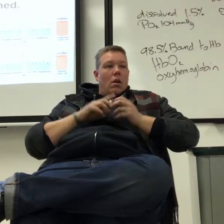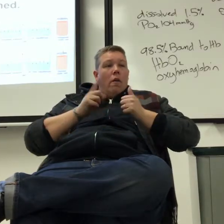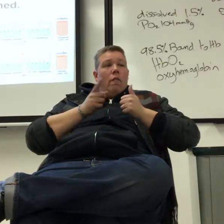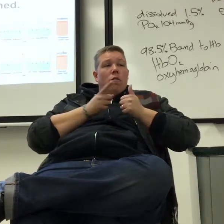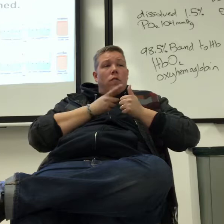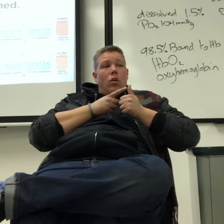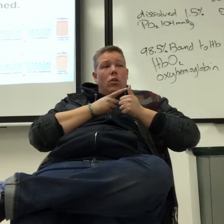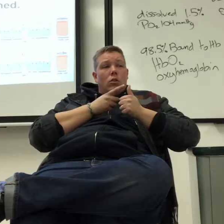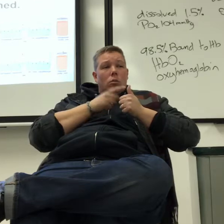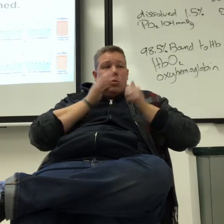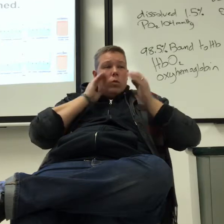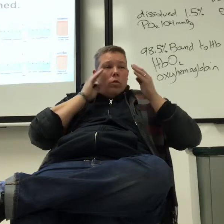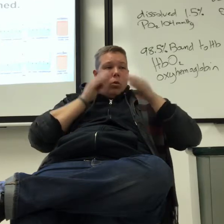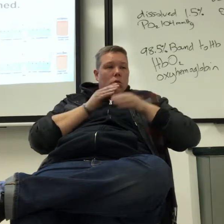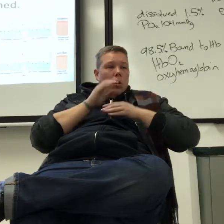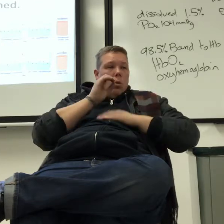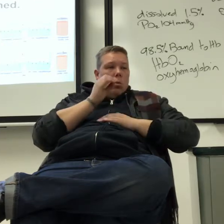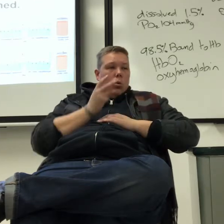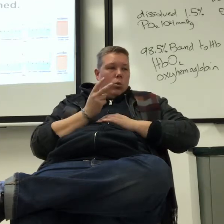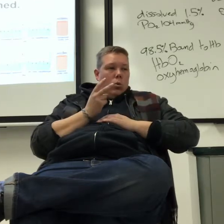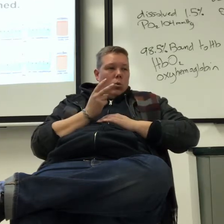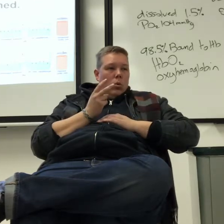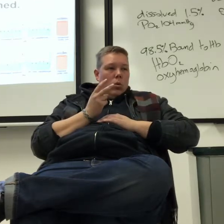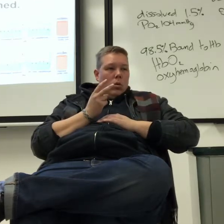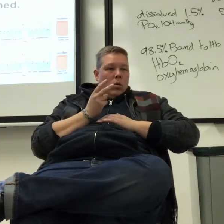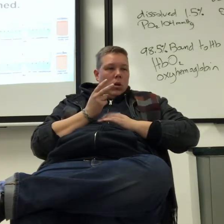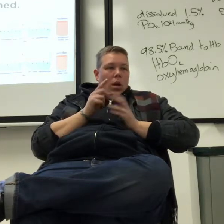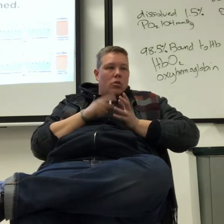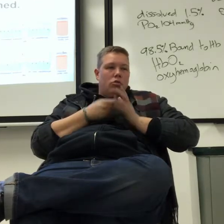O2. At the start of today's lecture, I really hammered number 1.